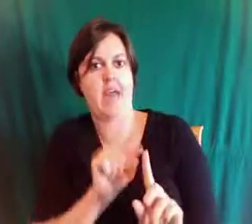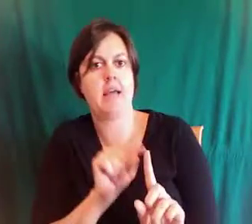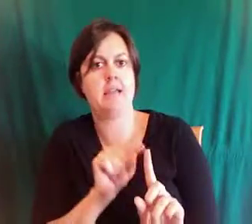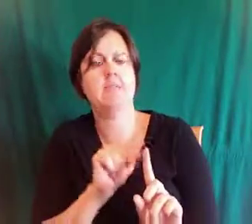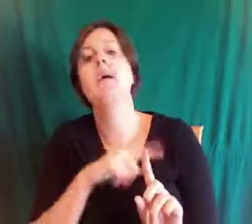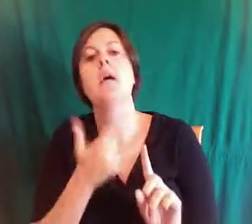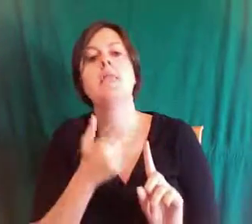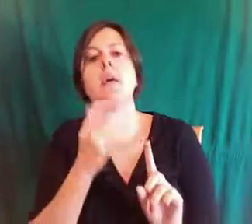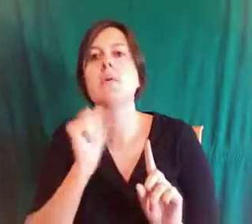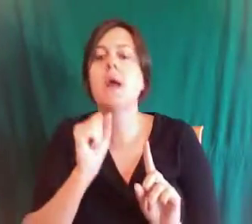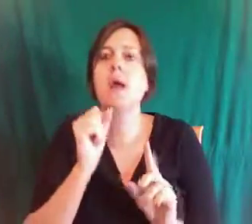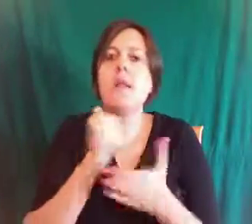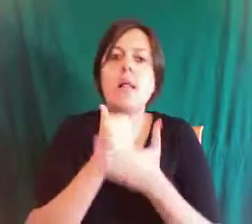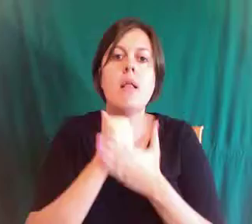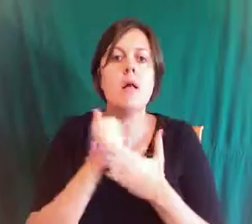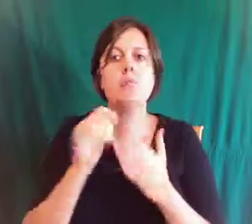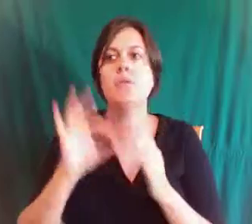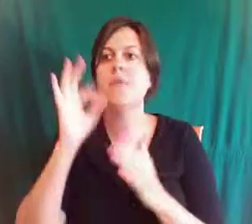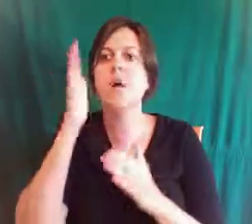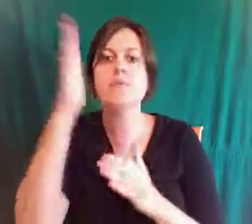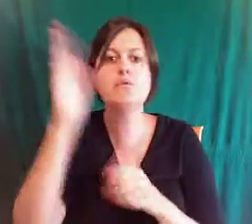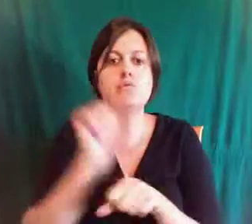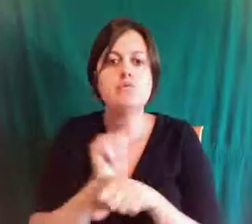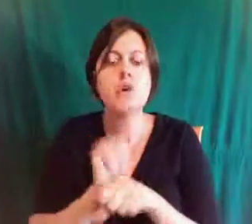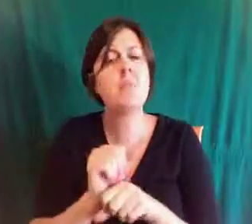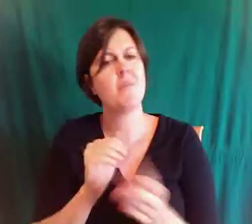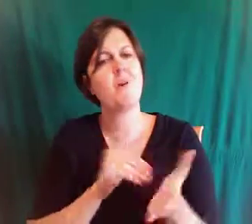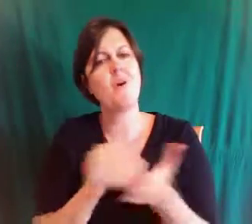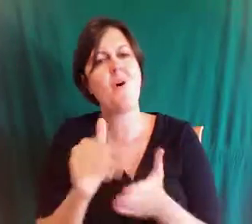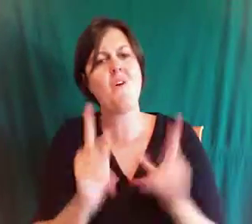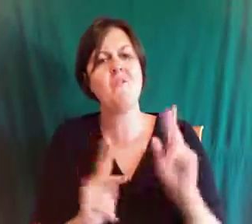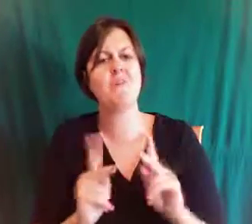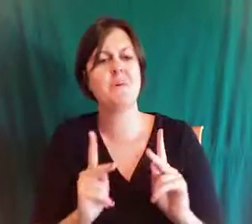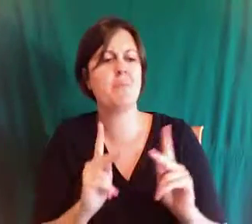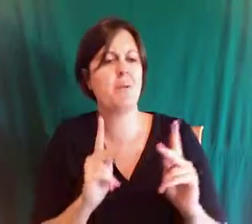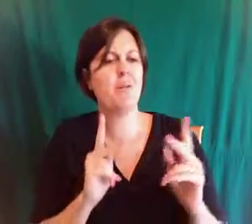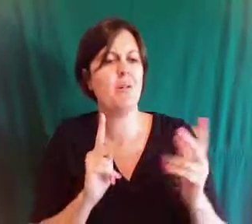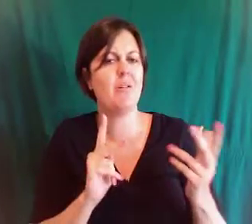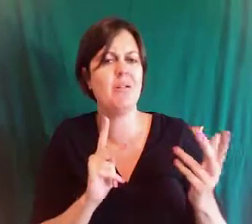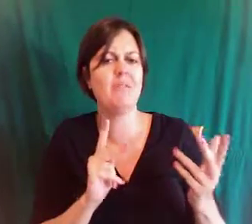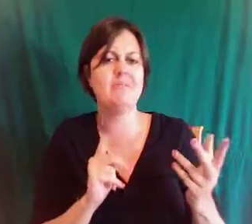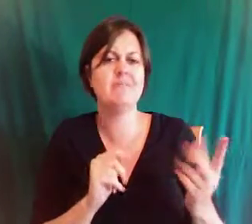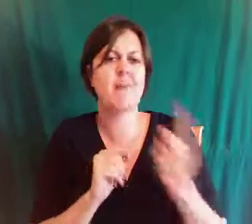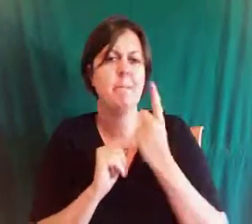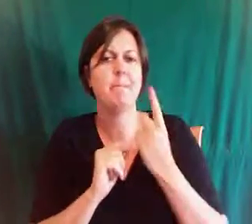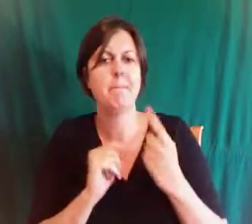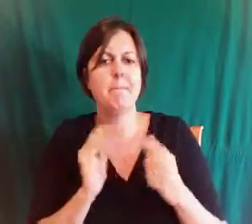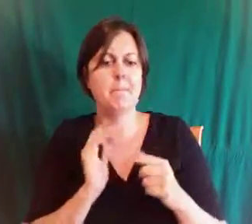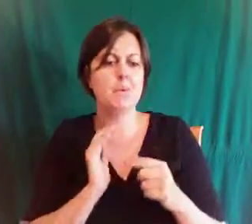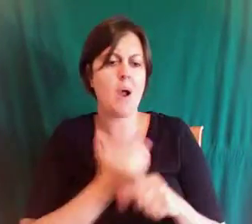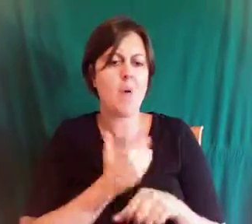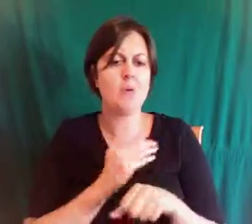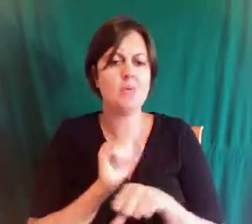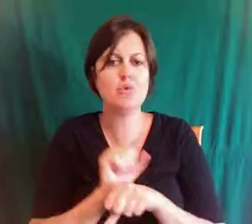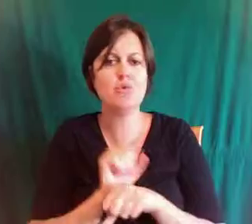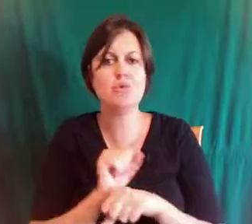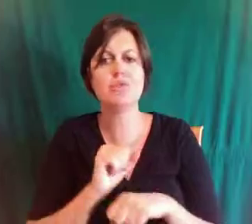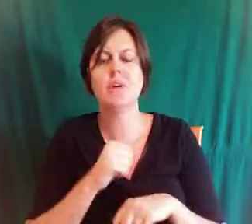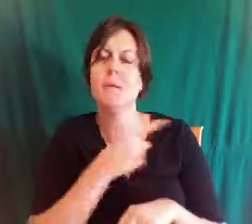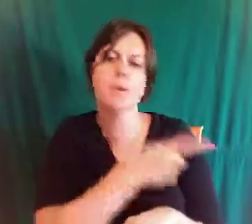what, because, frequently people come to us, and I'm sure you've heard it, lived it, being, a manager. People are